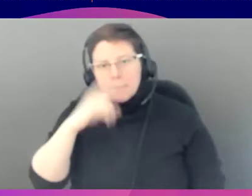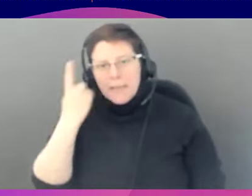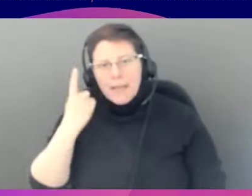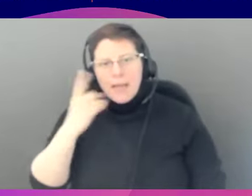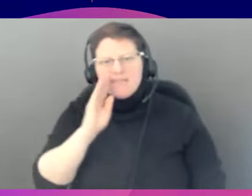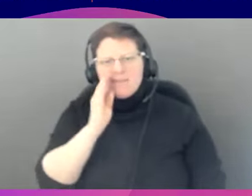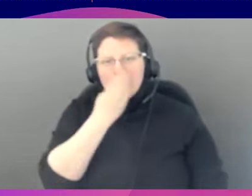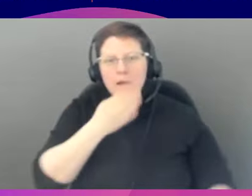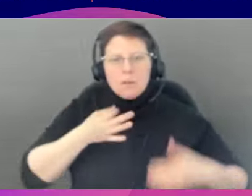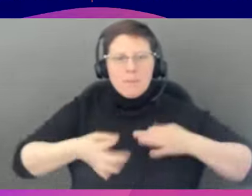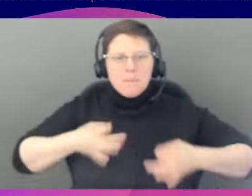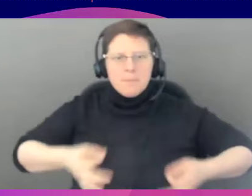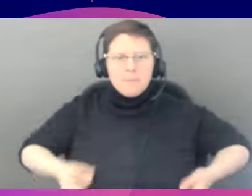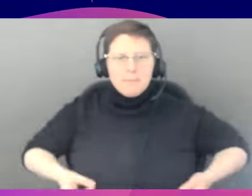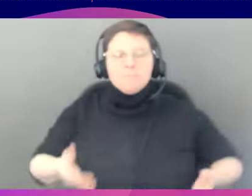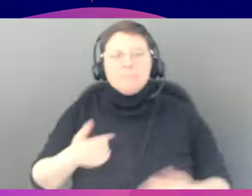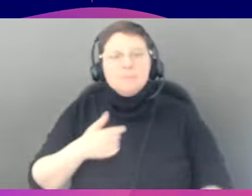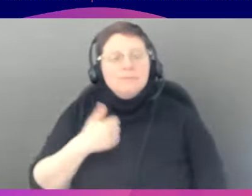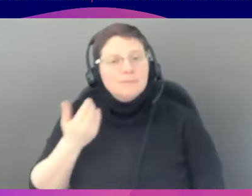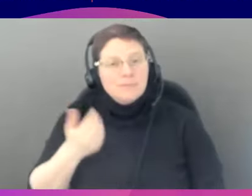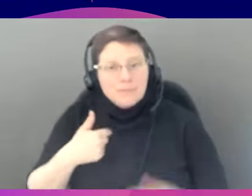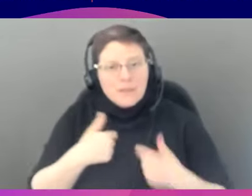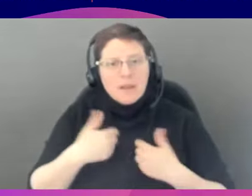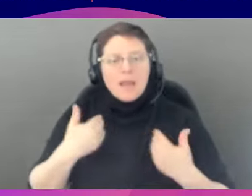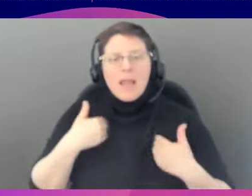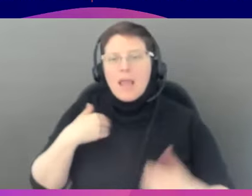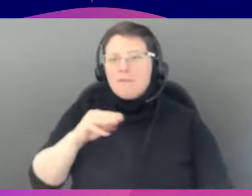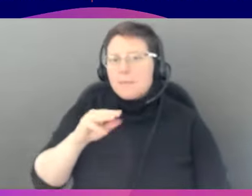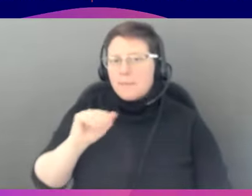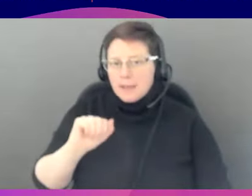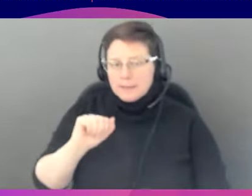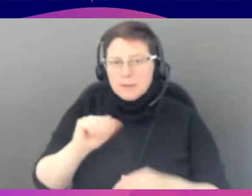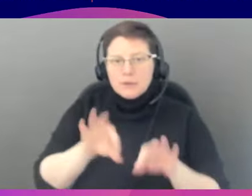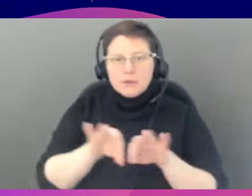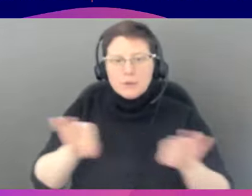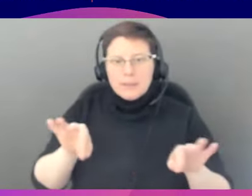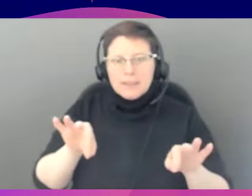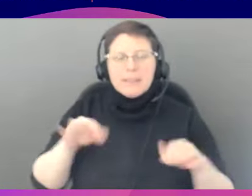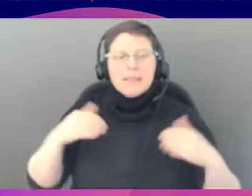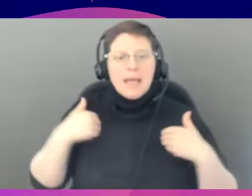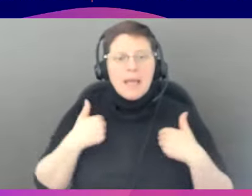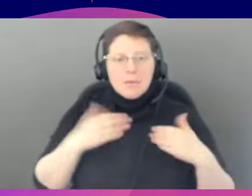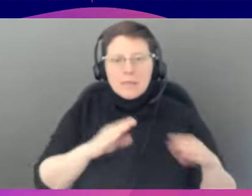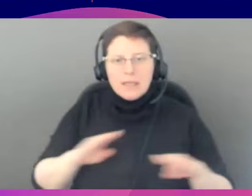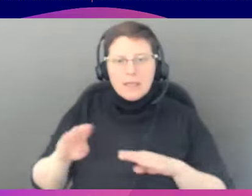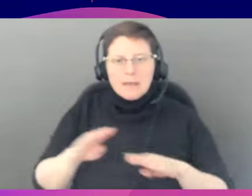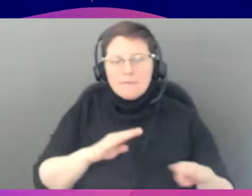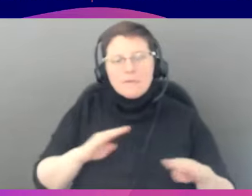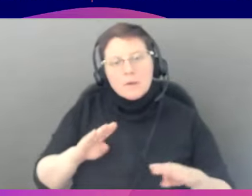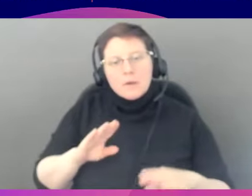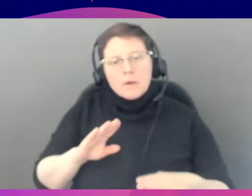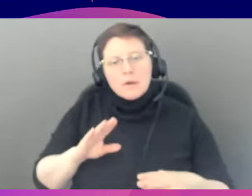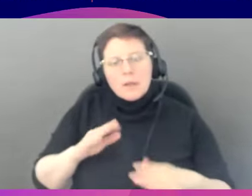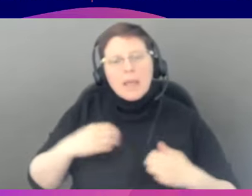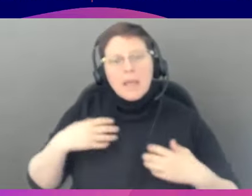blouse. I hold a master's degree in animal behavior and welfare from the University of Guelph, and I'm also a